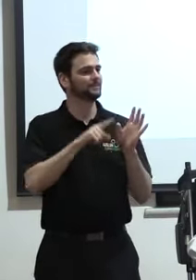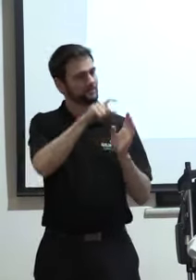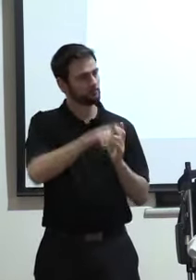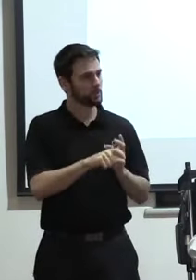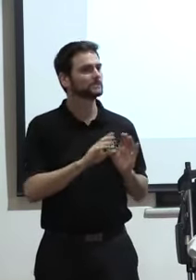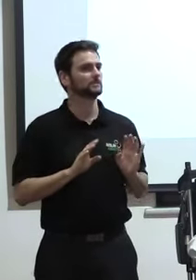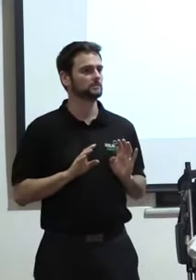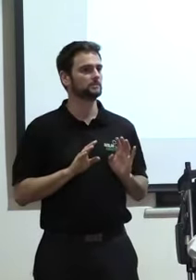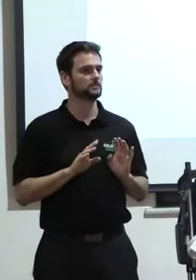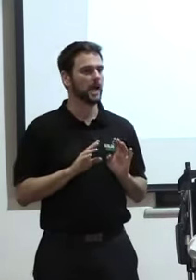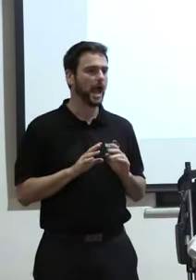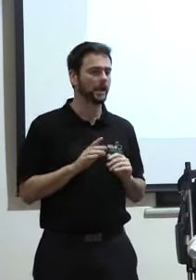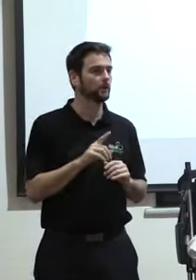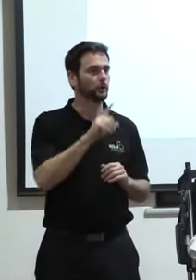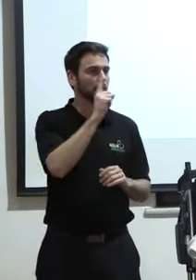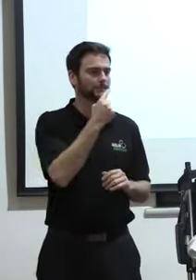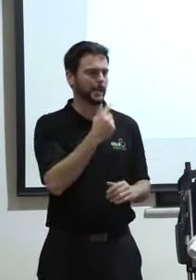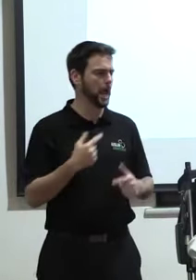Bosses often get,